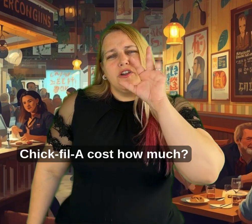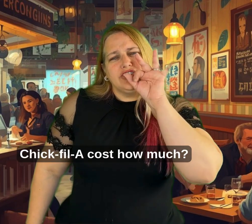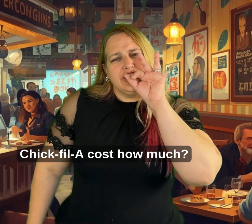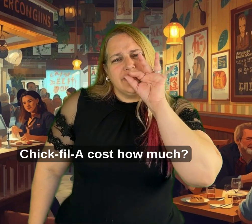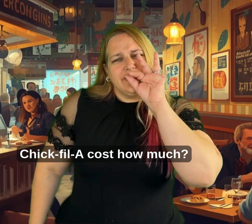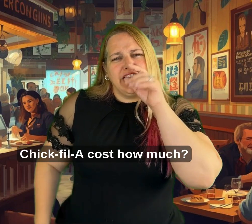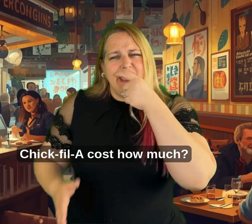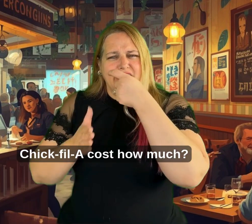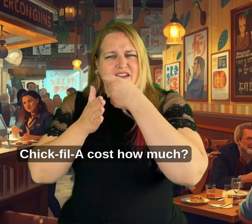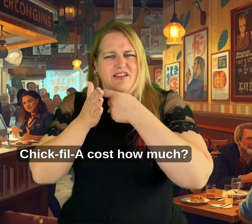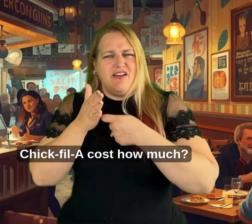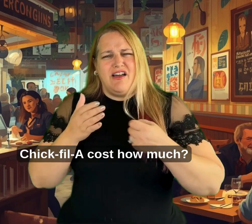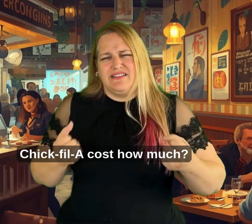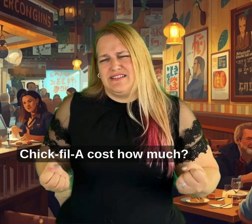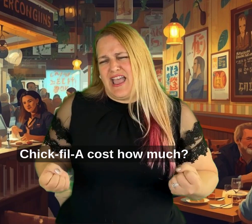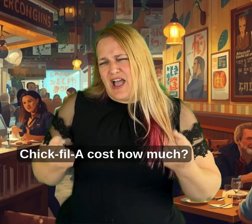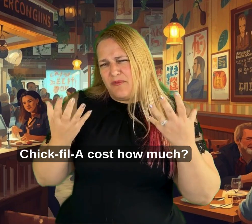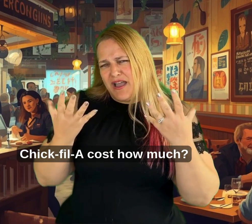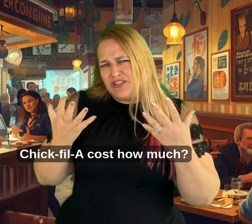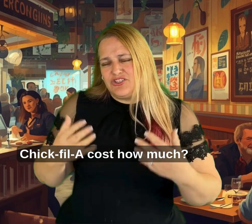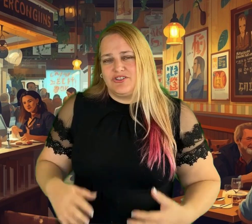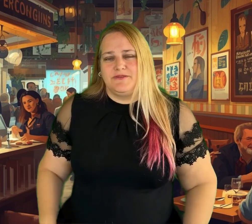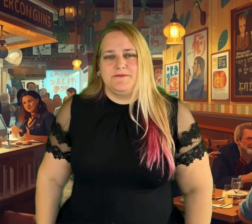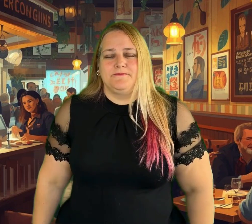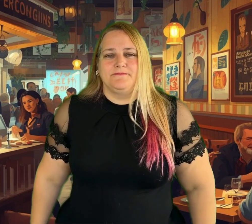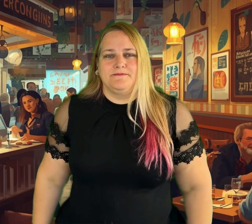Your Chick-fil-A cost how much?